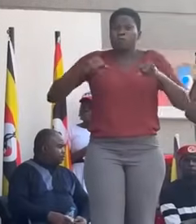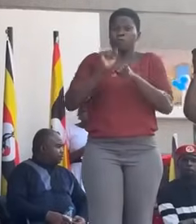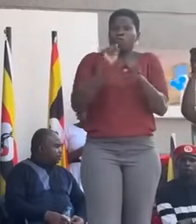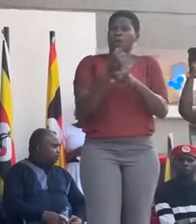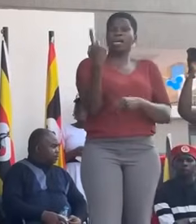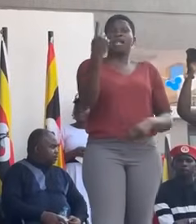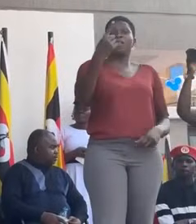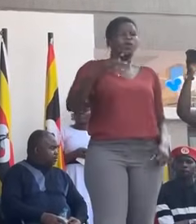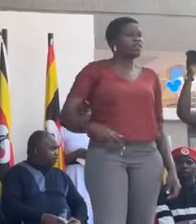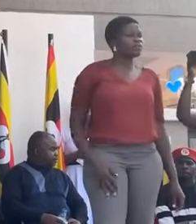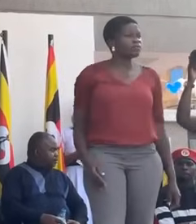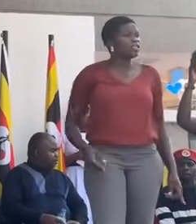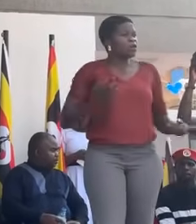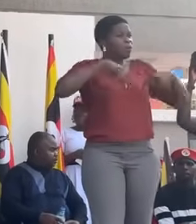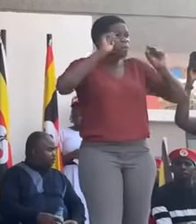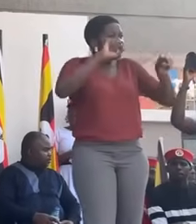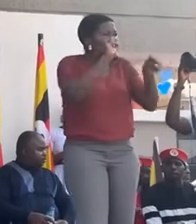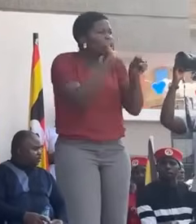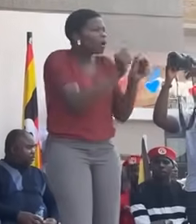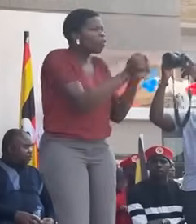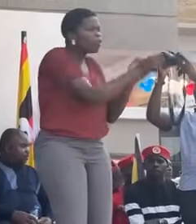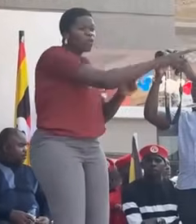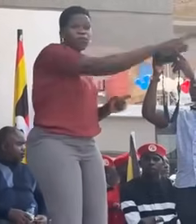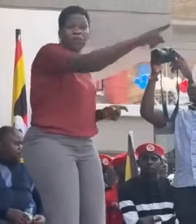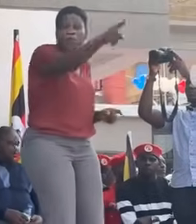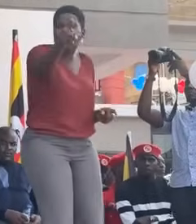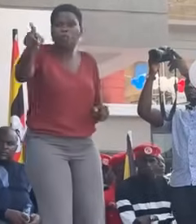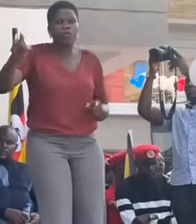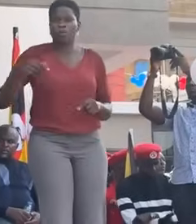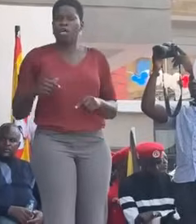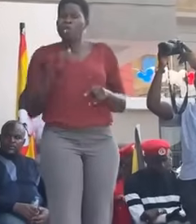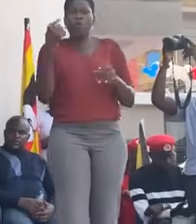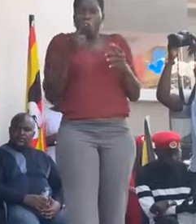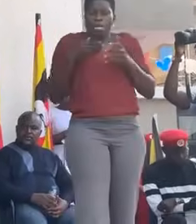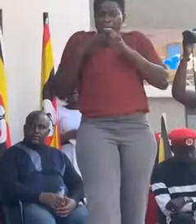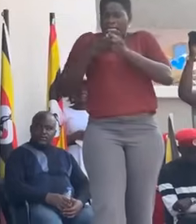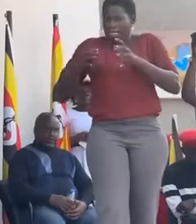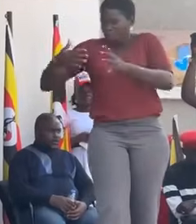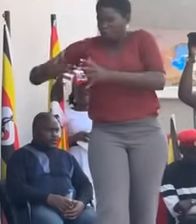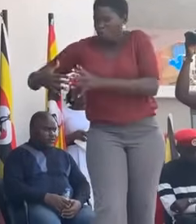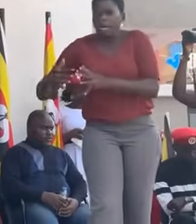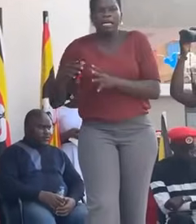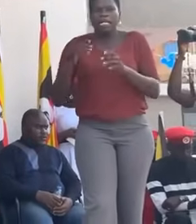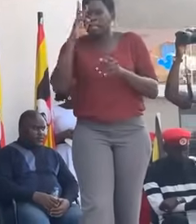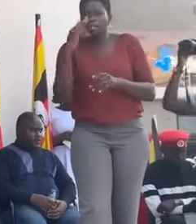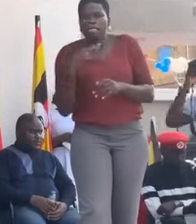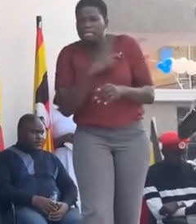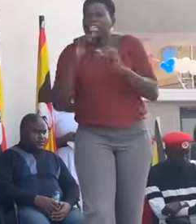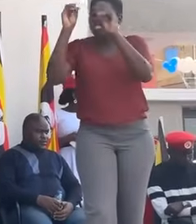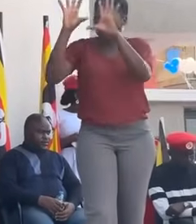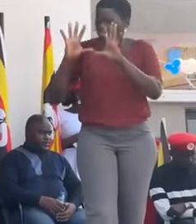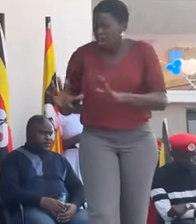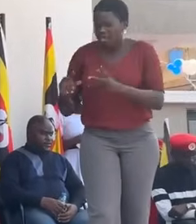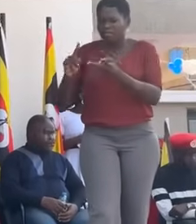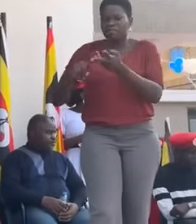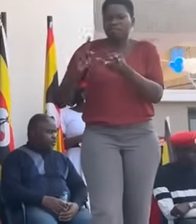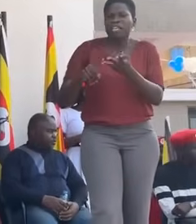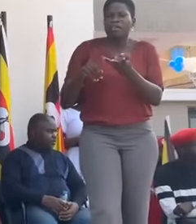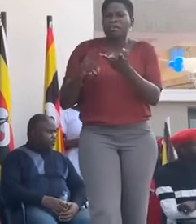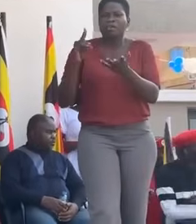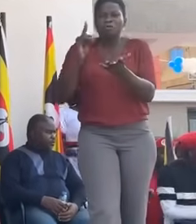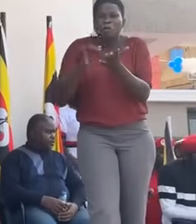feka. Tuna chikola na buliomu. Ate sija si bakulembeze bokka abanadini abasomesa abalala